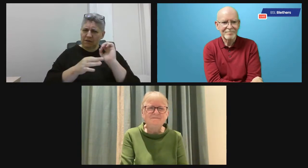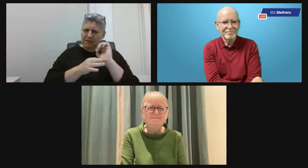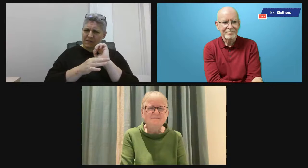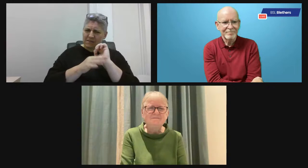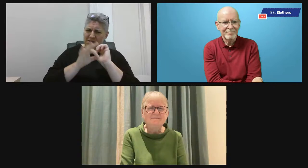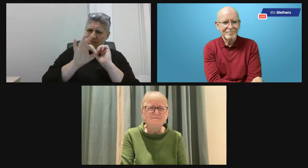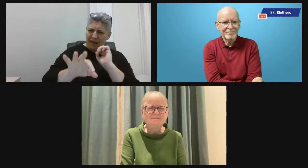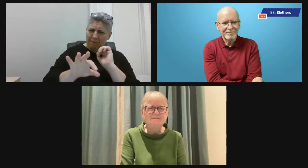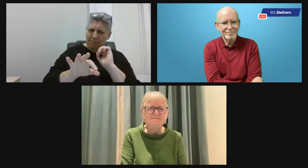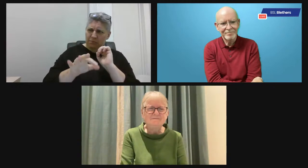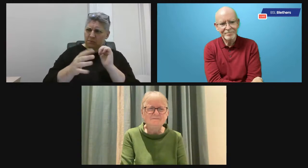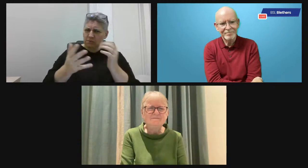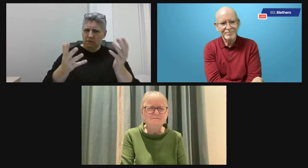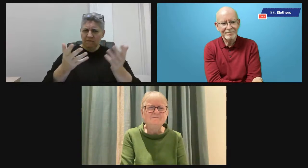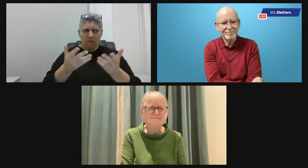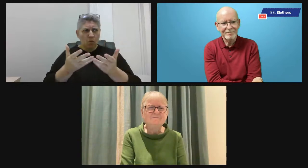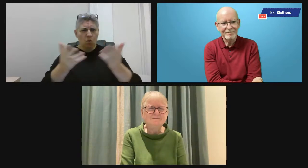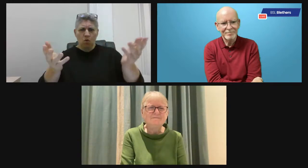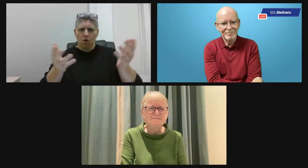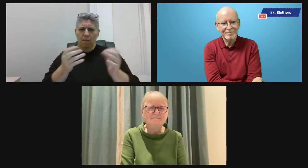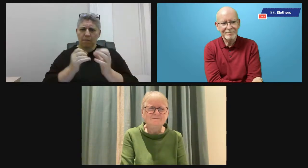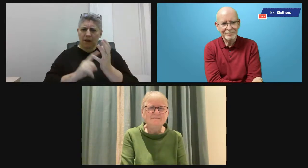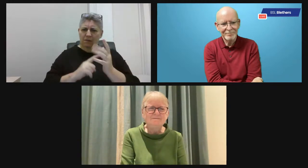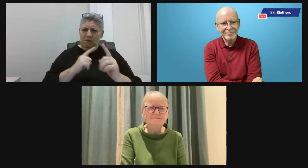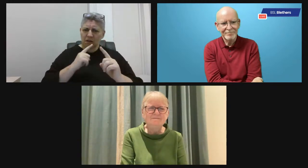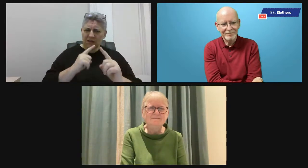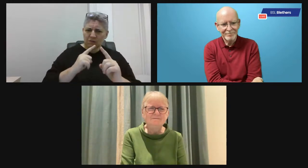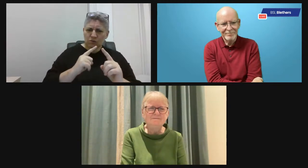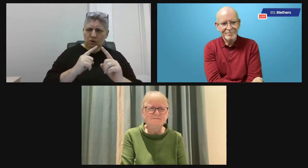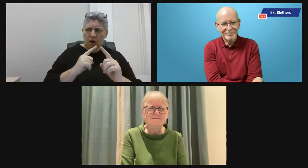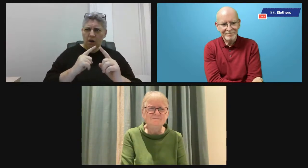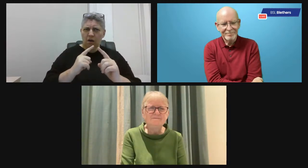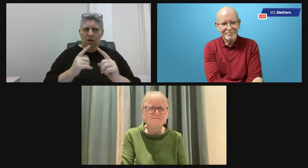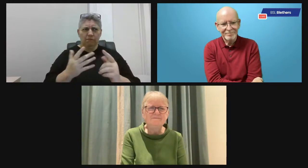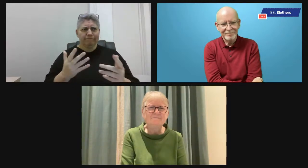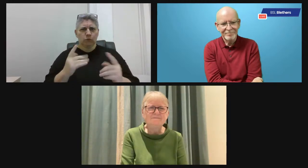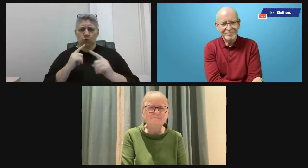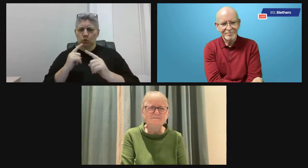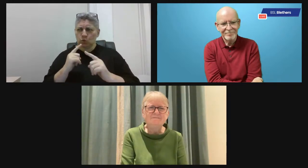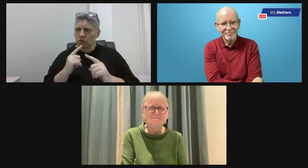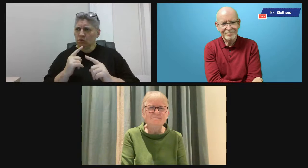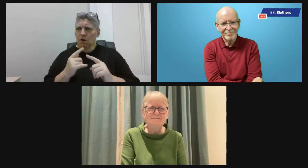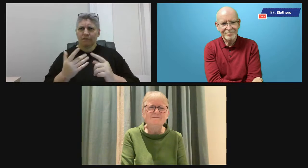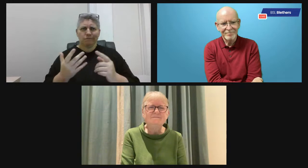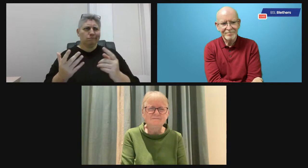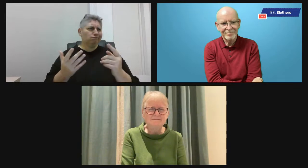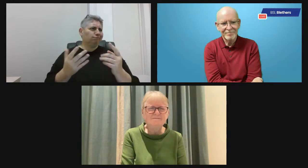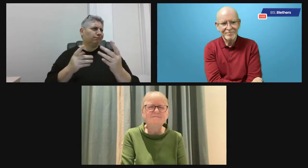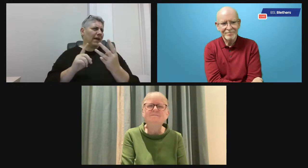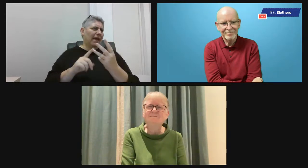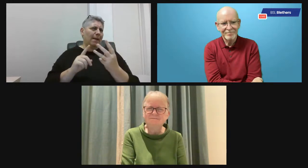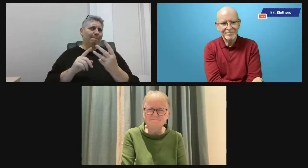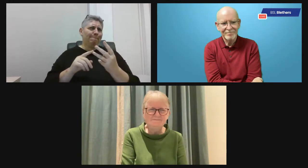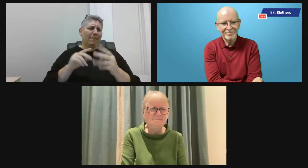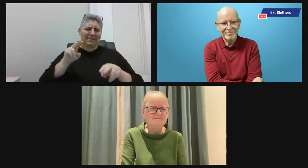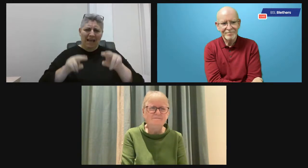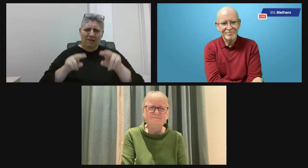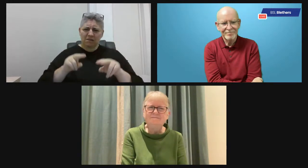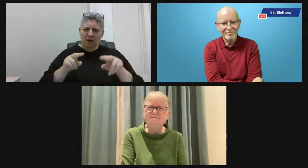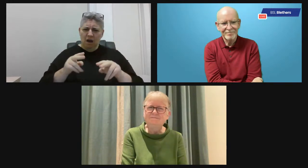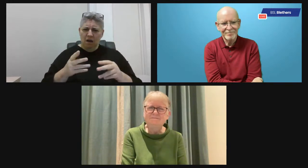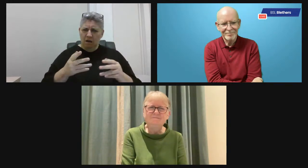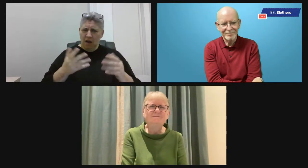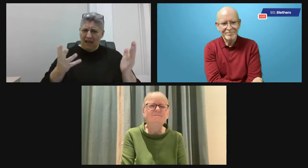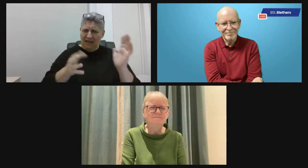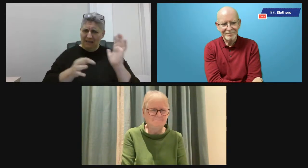hour. So before we go, I suppose the last question is over to both of you. If you get any tips or advice